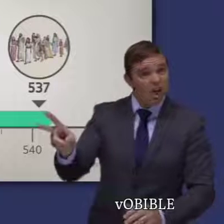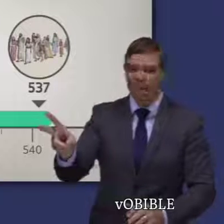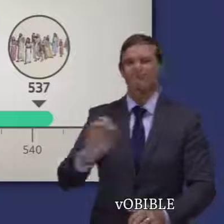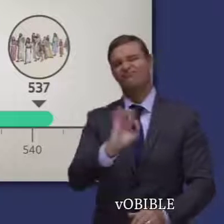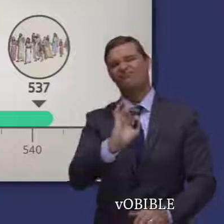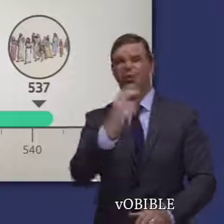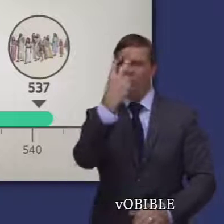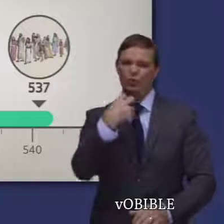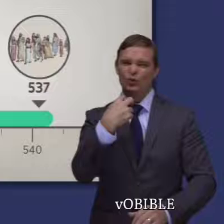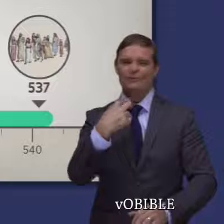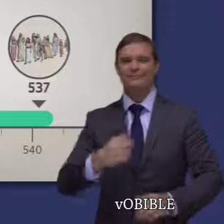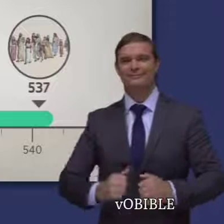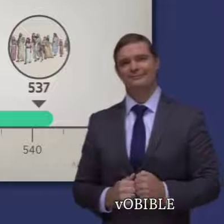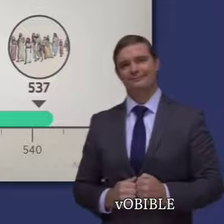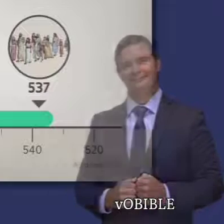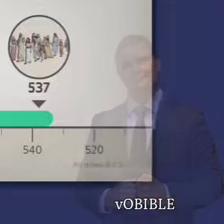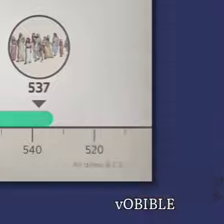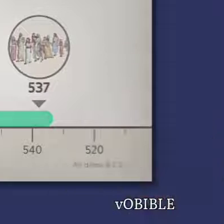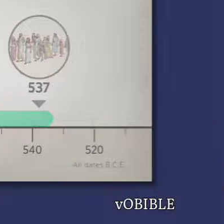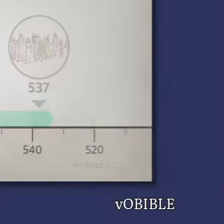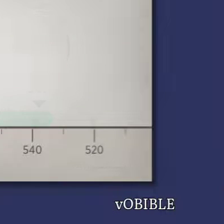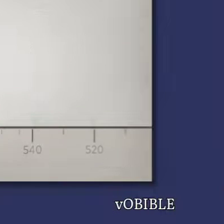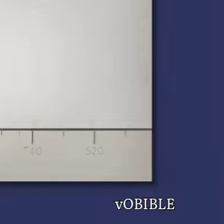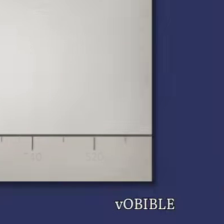to Jerusalem, likely because of his advanced age.